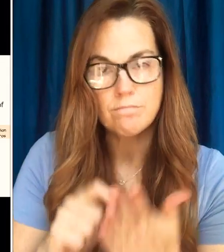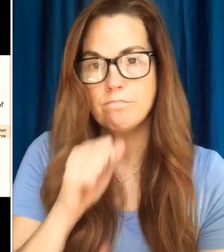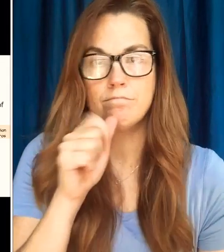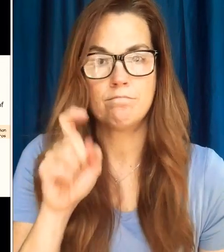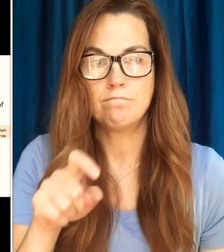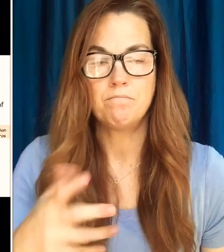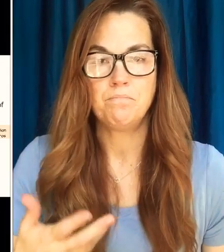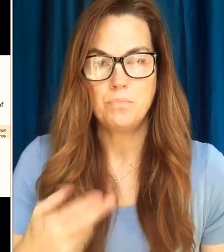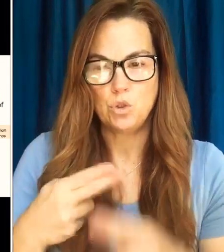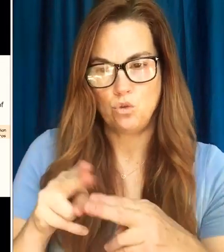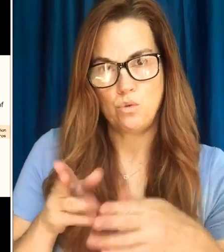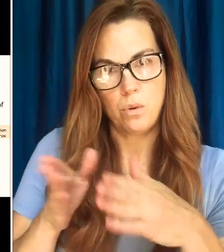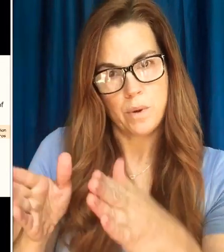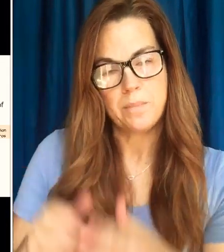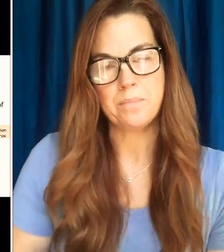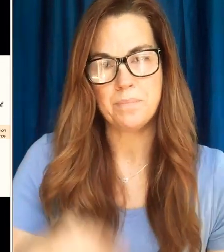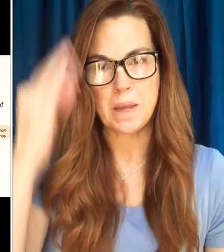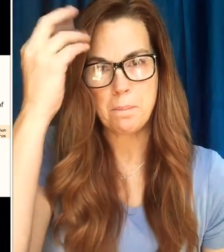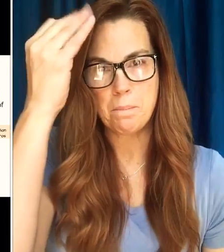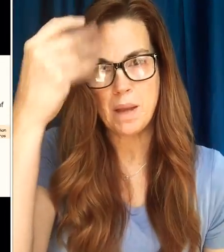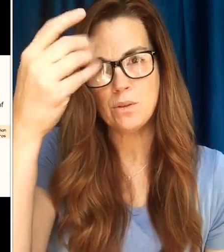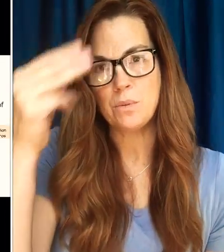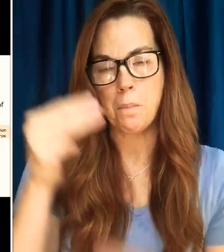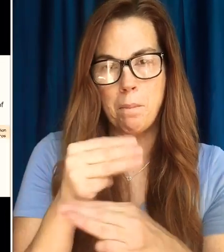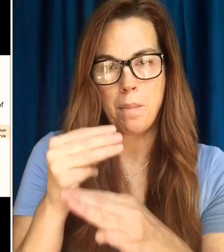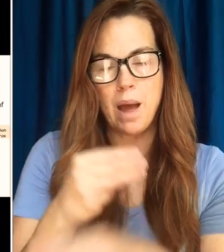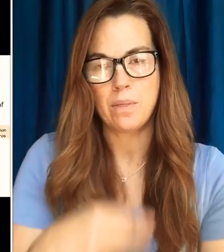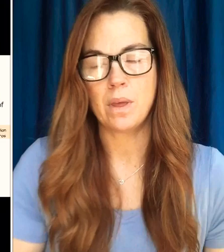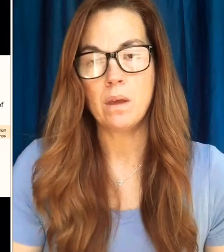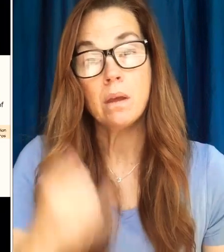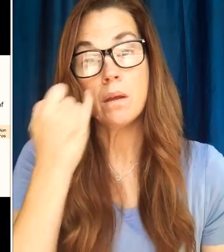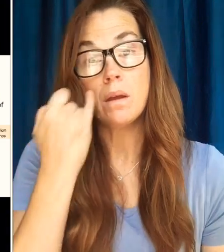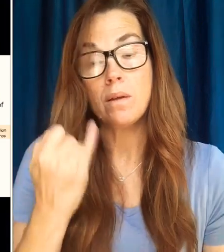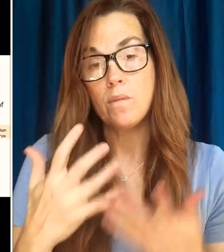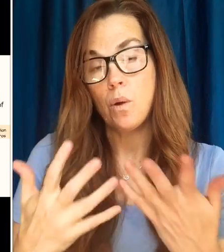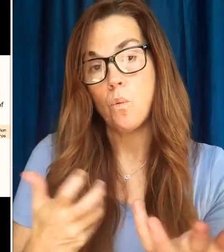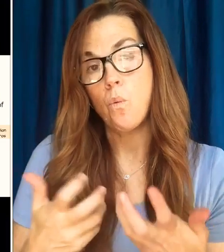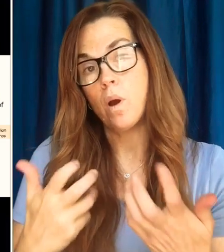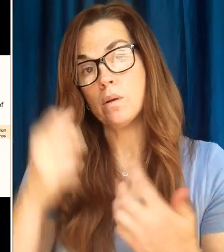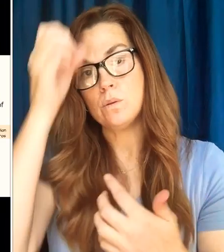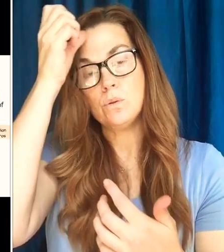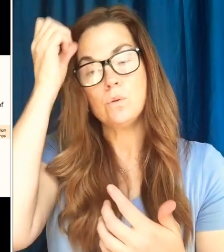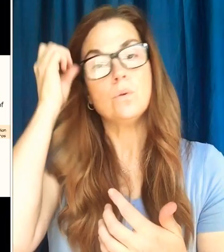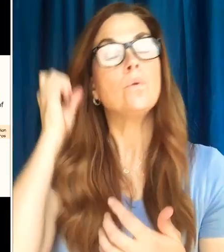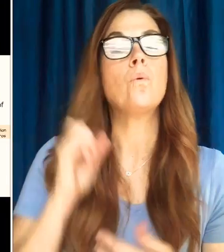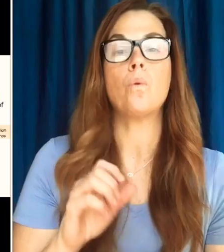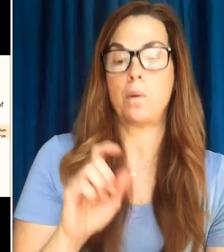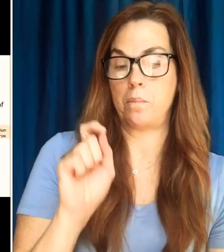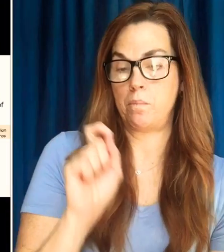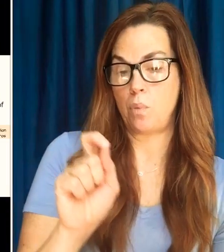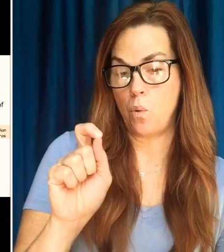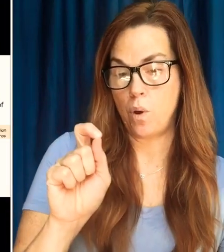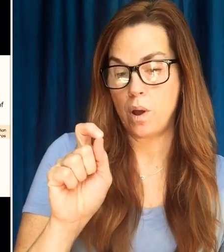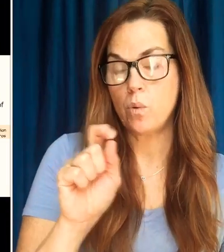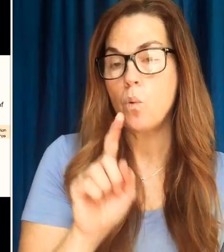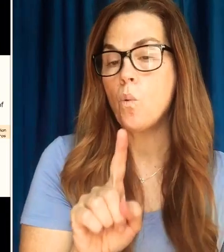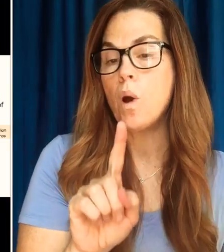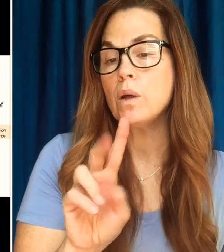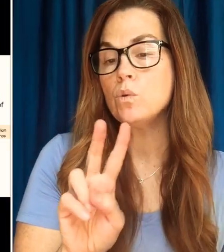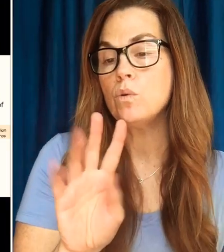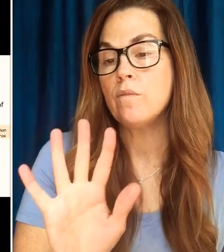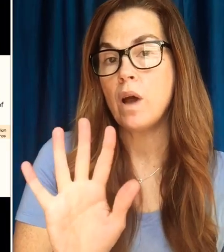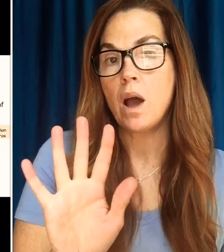If I wanted to do 125 thousandths times 1,000, imagine that you're starting with the decimal in